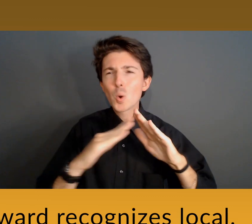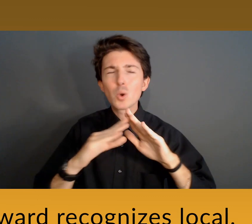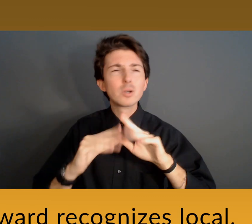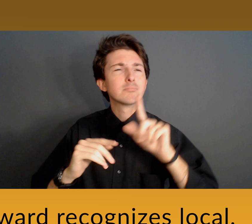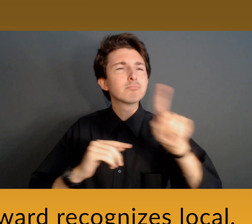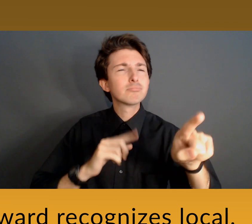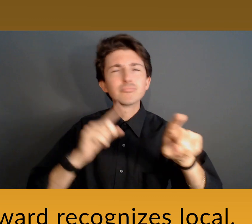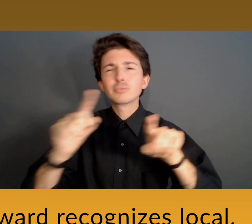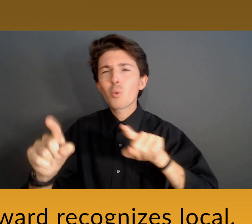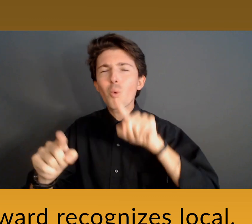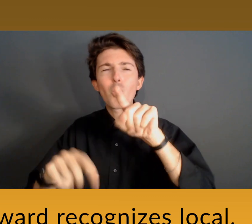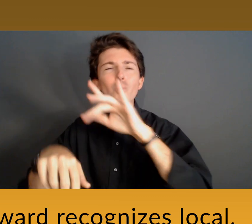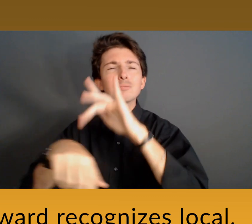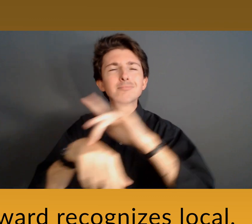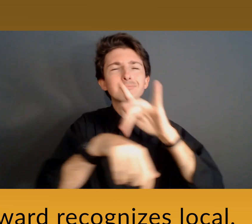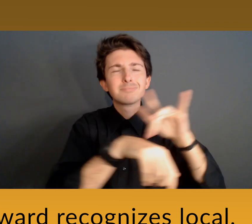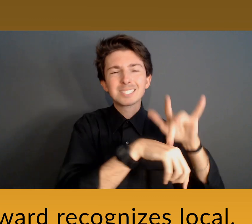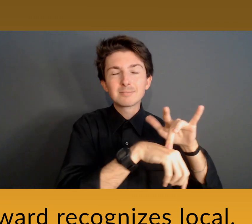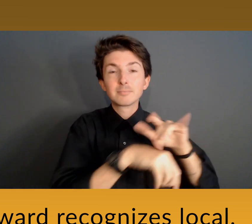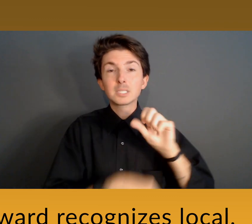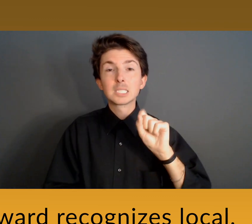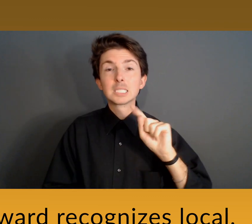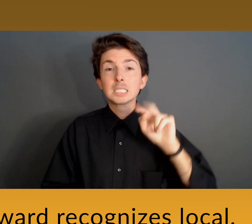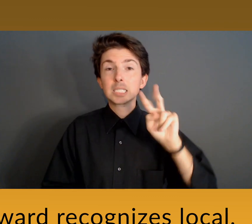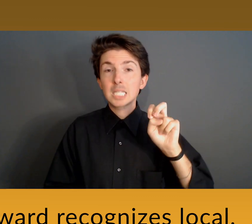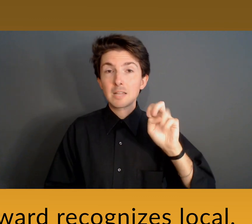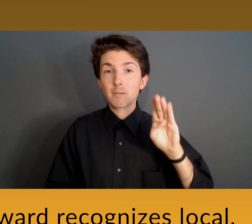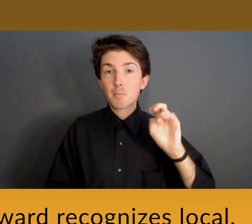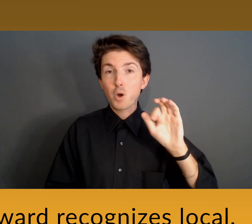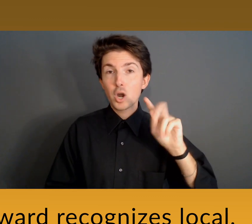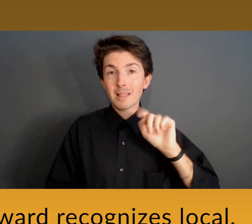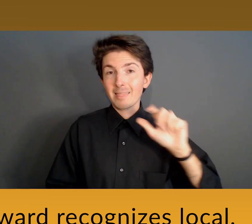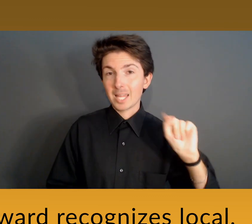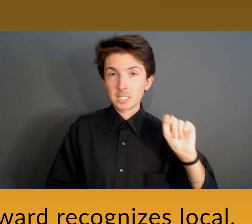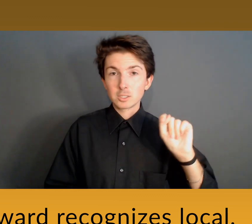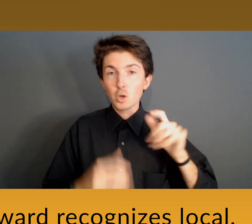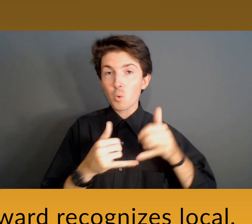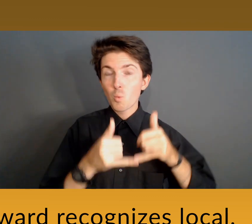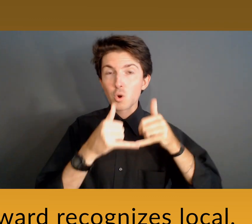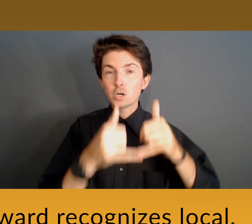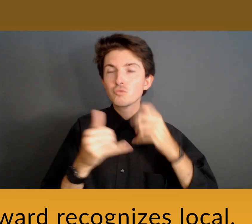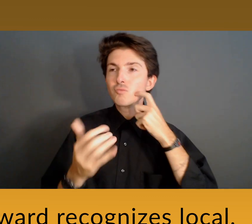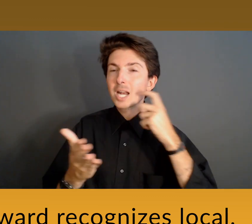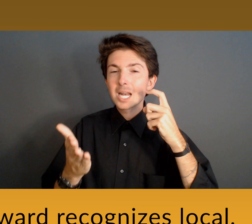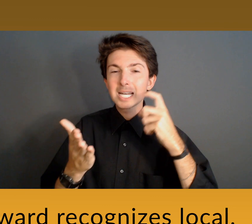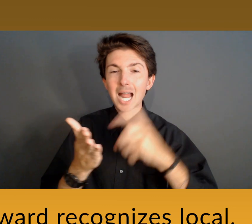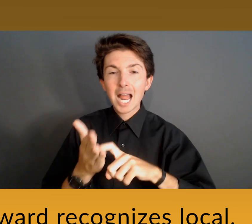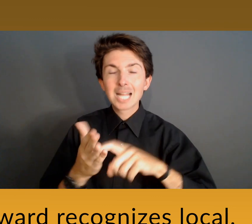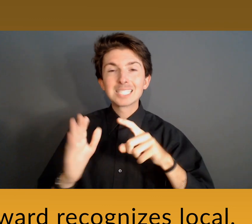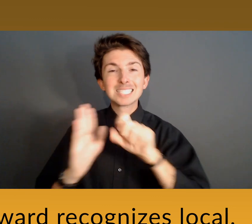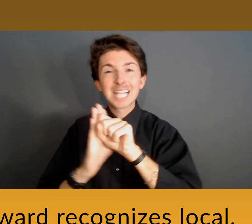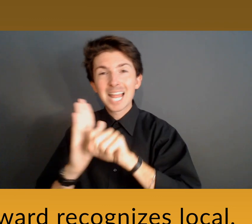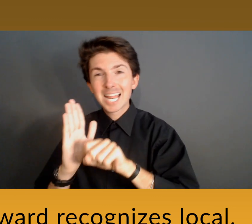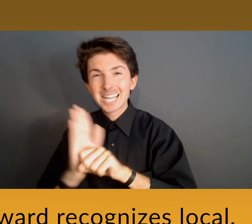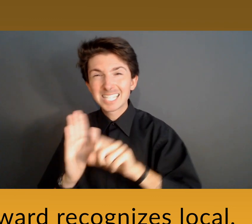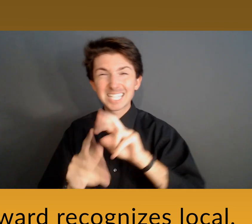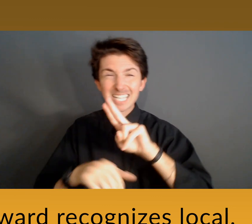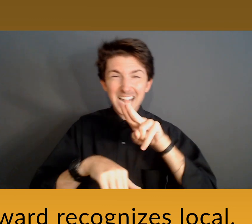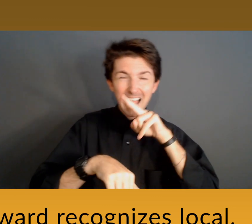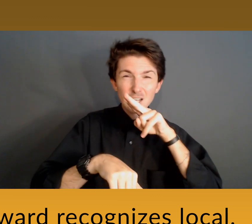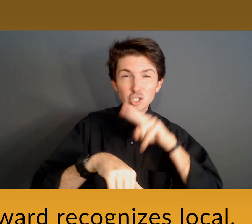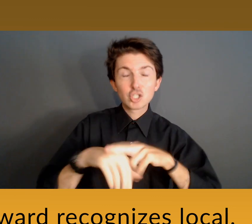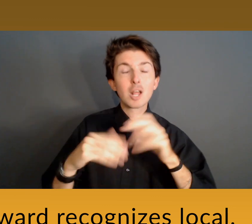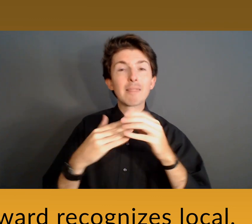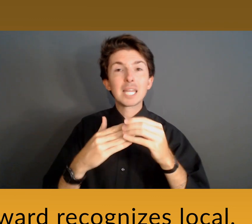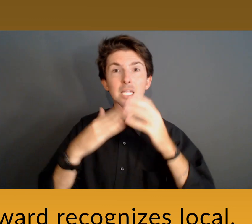The Steve Bartlett Award recognizes local, state, and national leaders who advocate